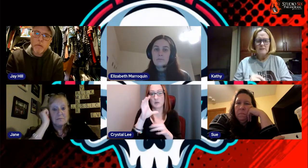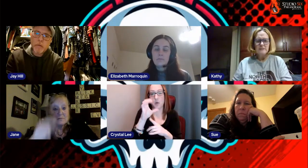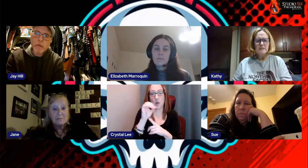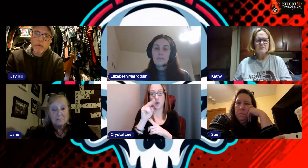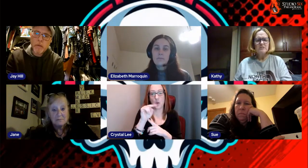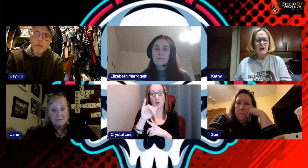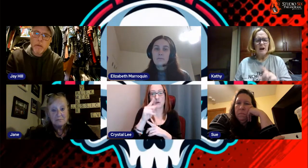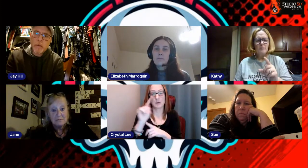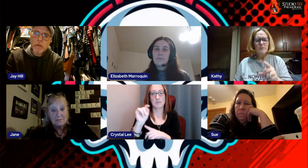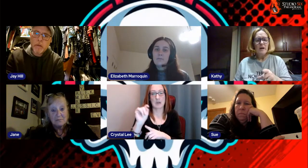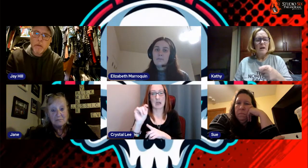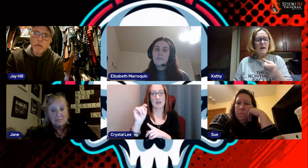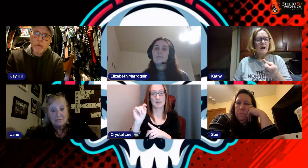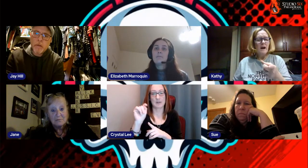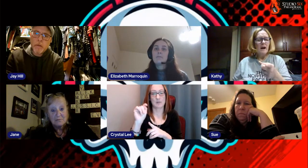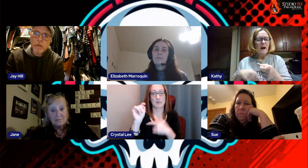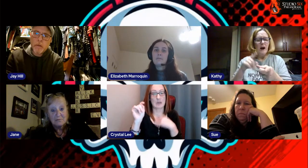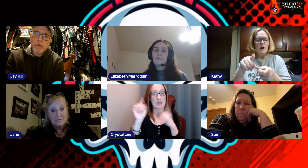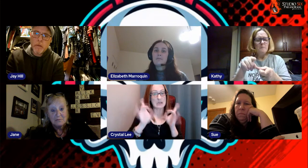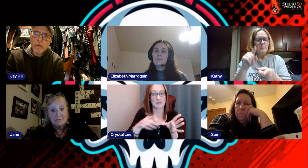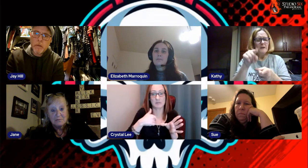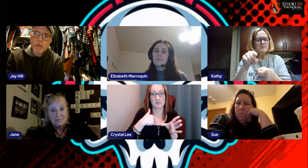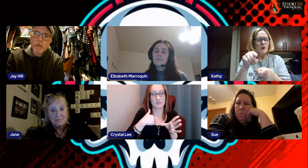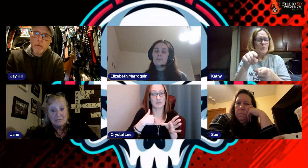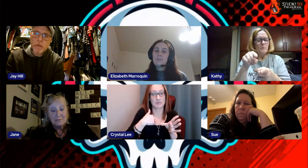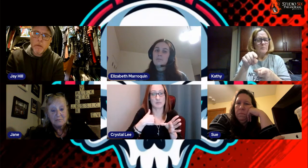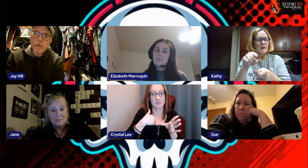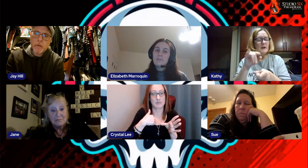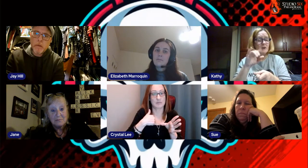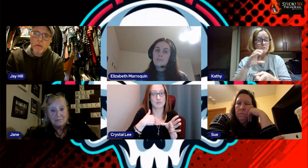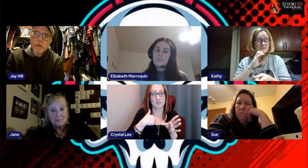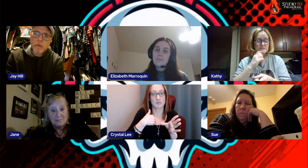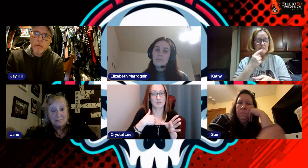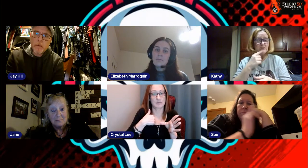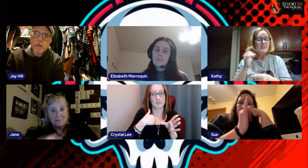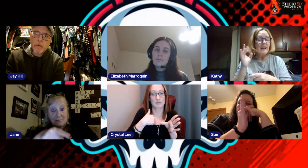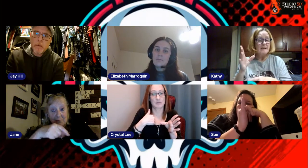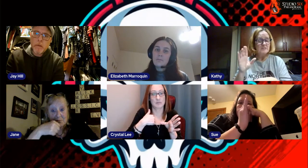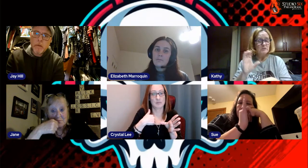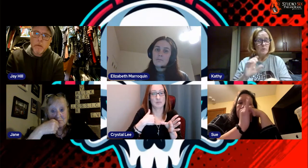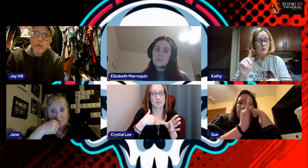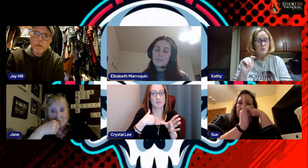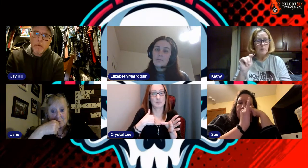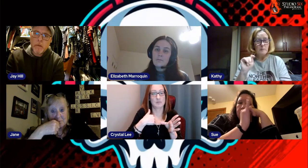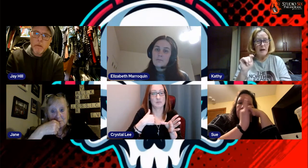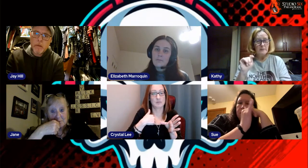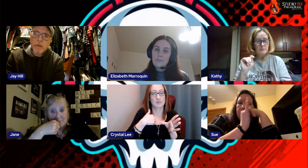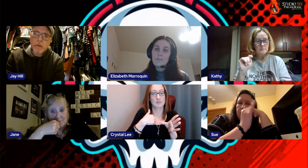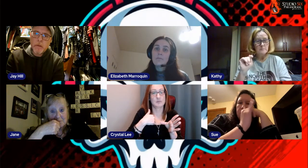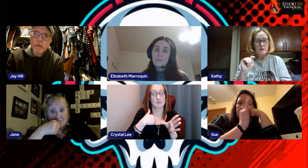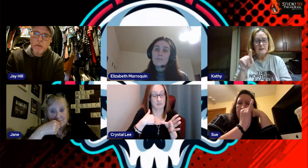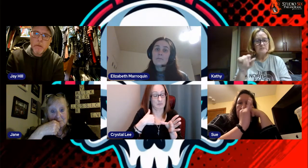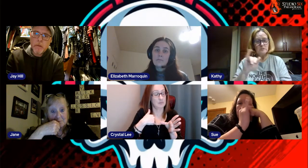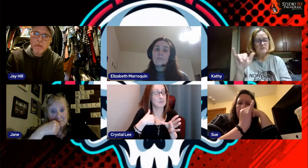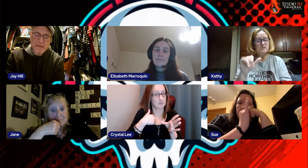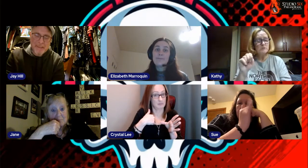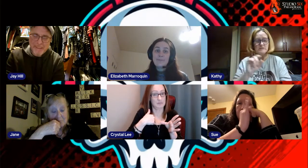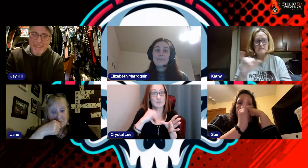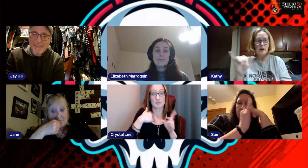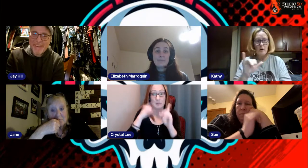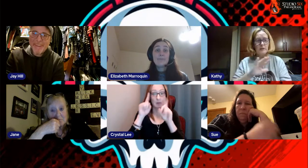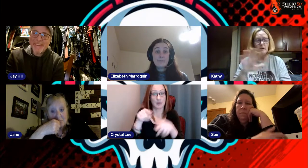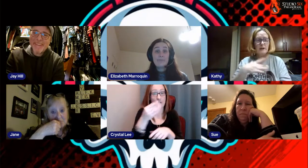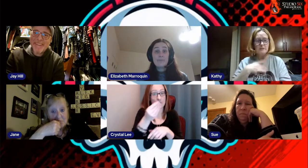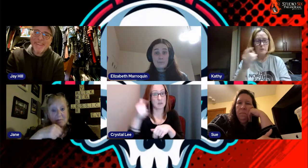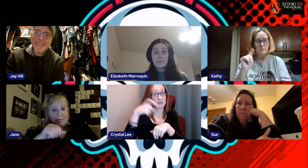Yeah. And honestly, John, so Crystal said that she hates doing the bathroom. And so Sue